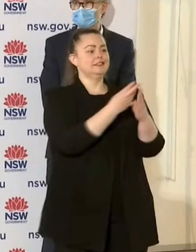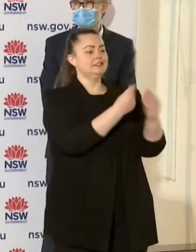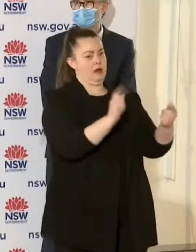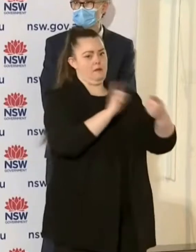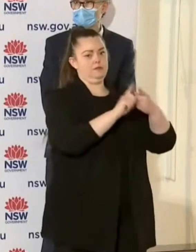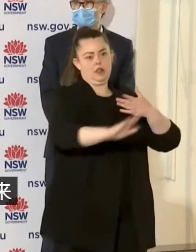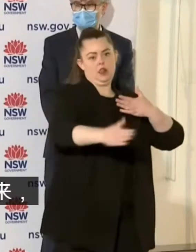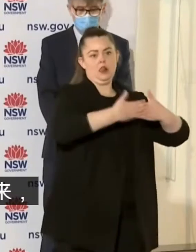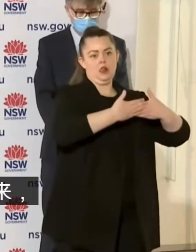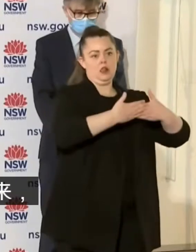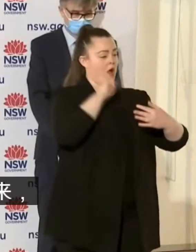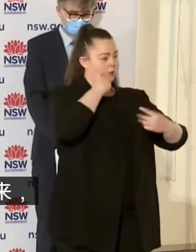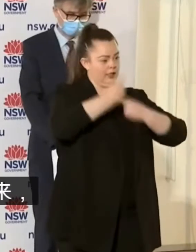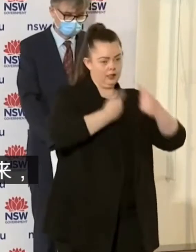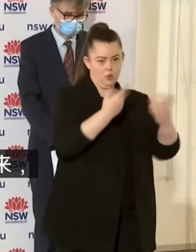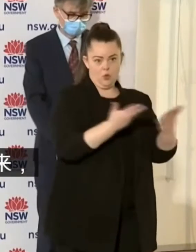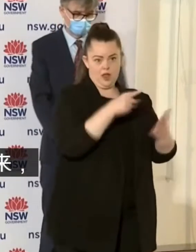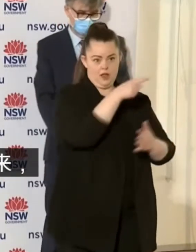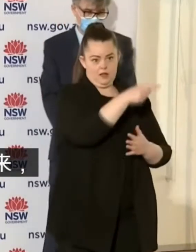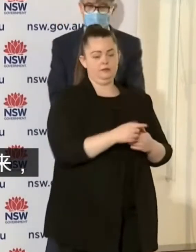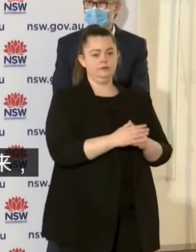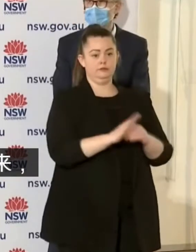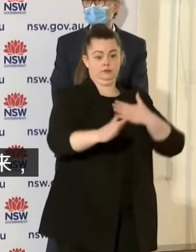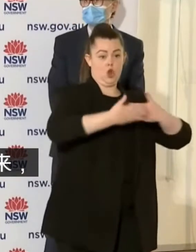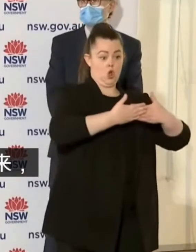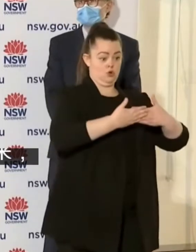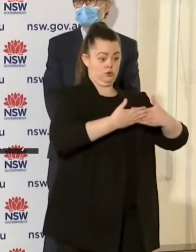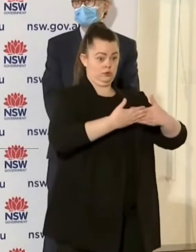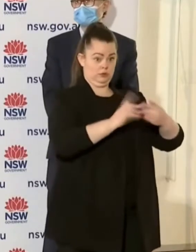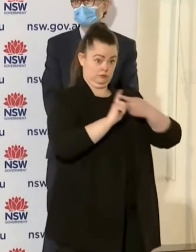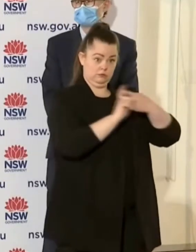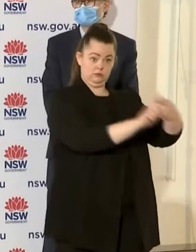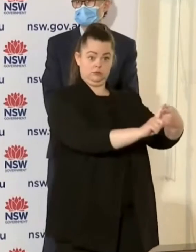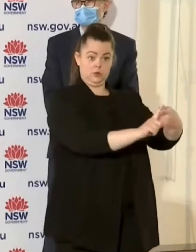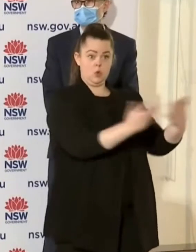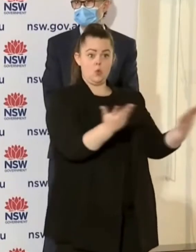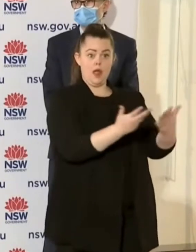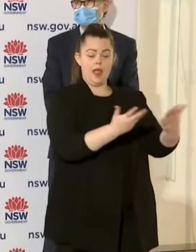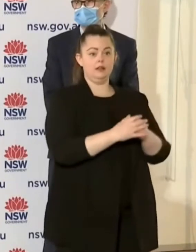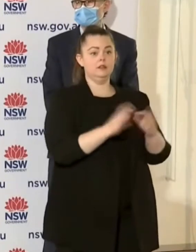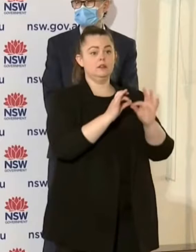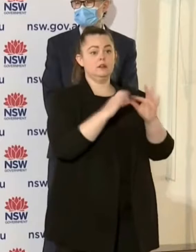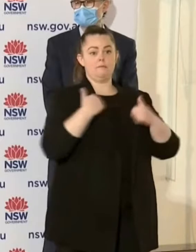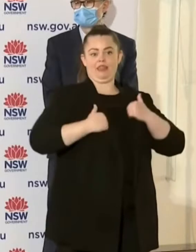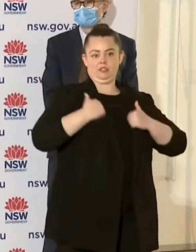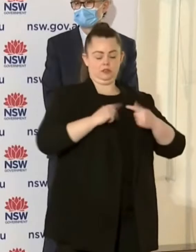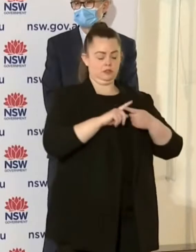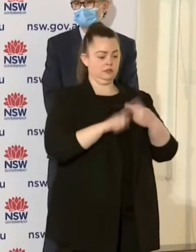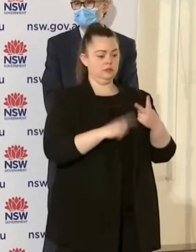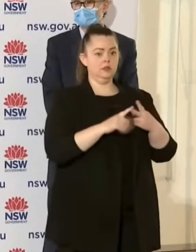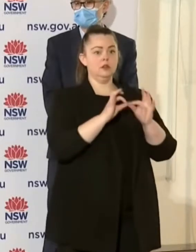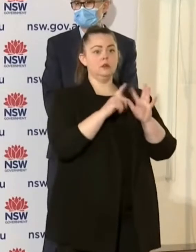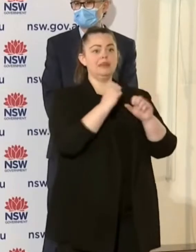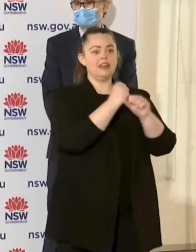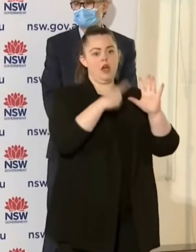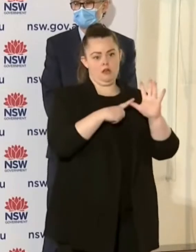clarity I should just read those out. So the lockdown or the stay-at-home areas include Bathurst Regional, Bega